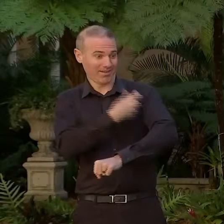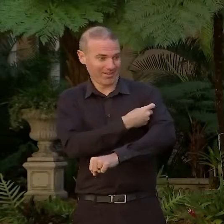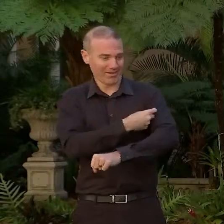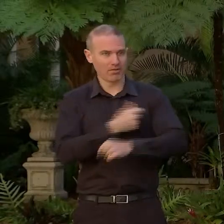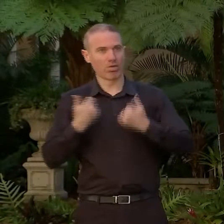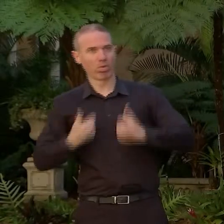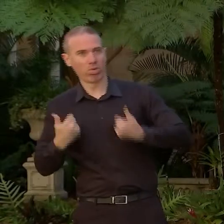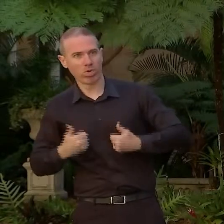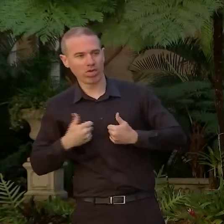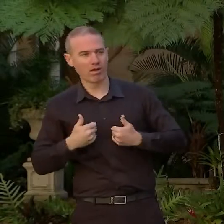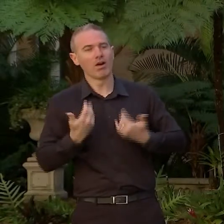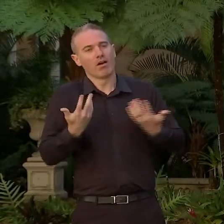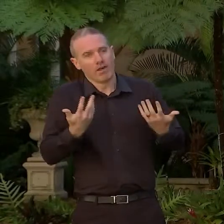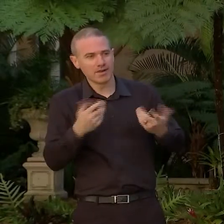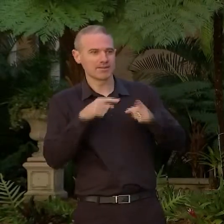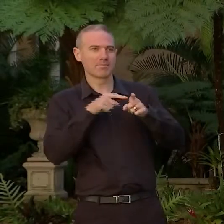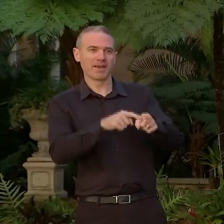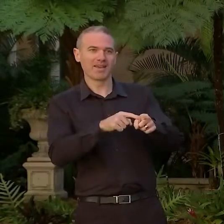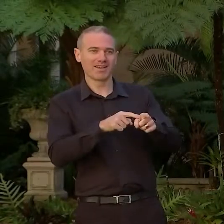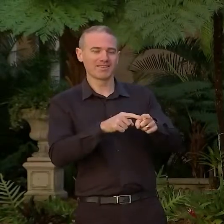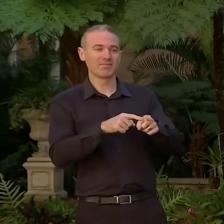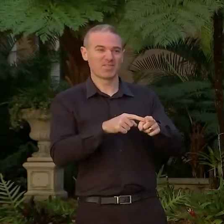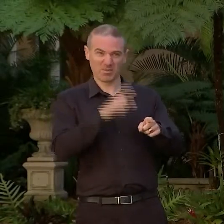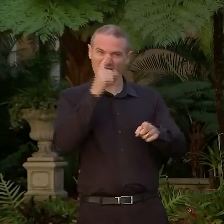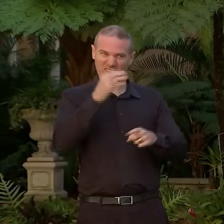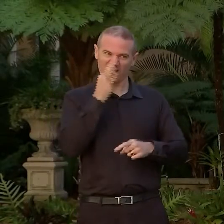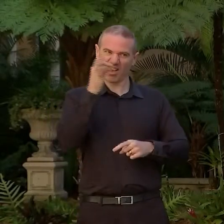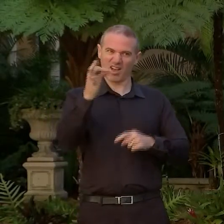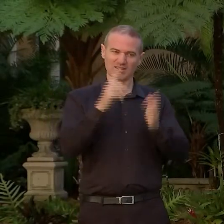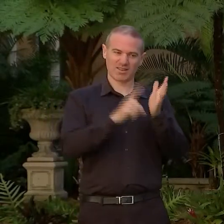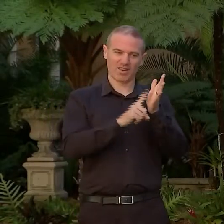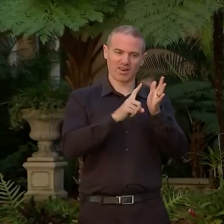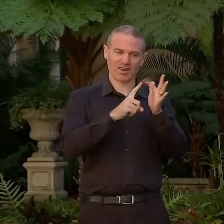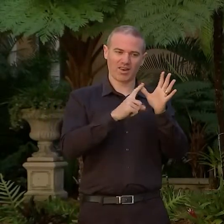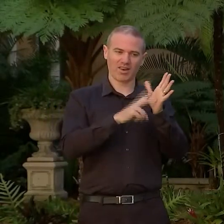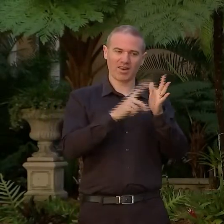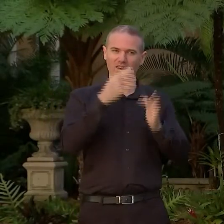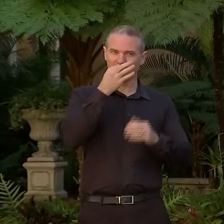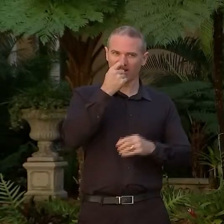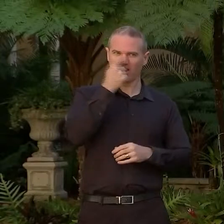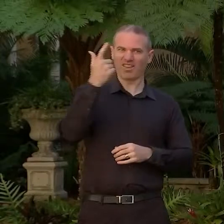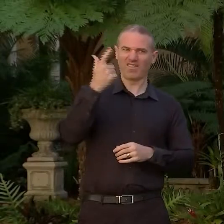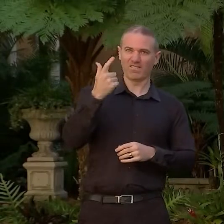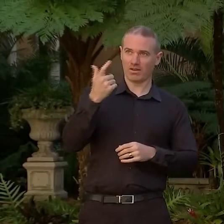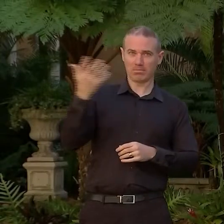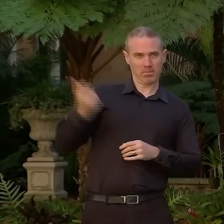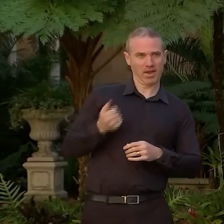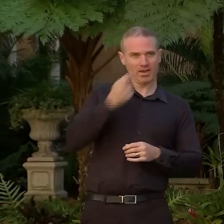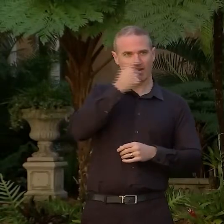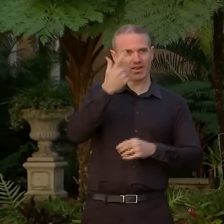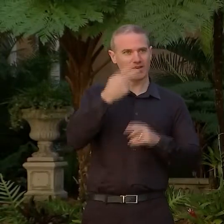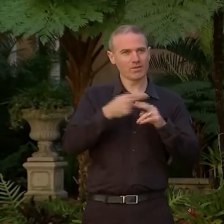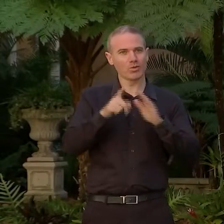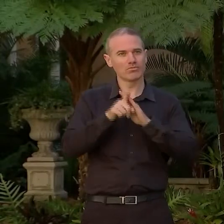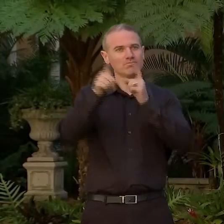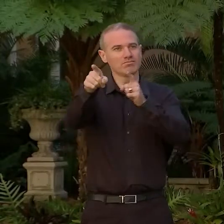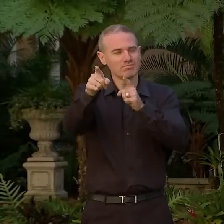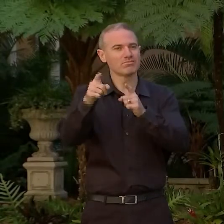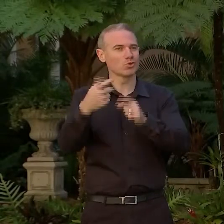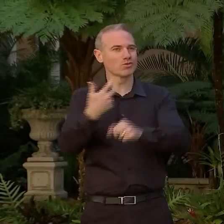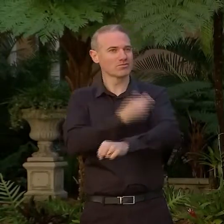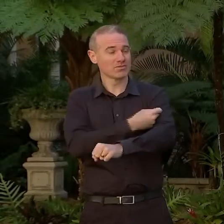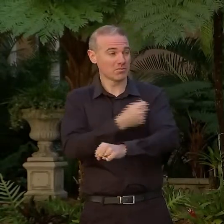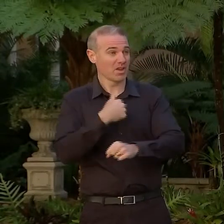But even this morning in conversations, most department heads have said that those who need